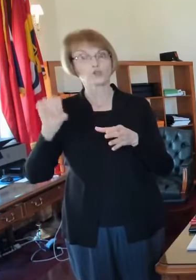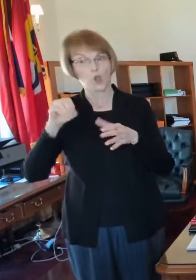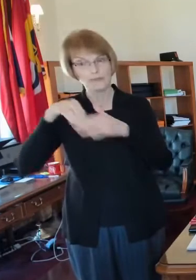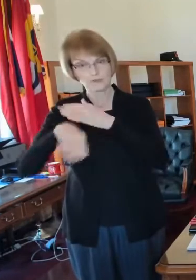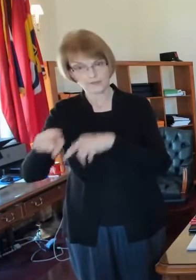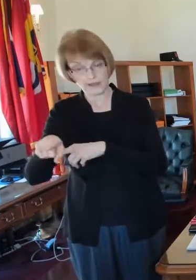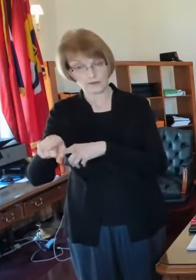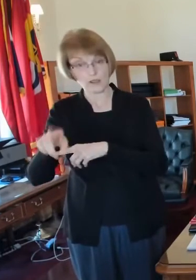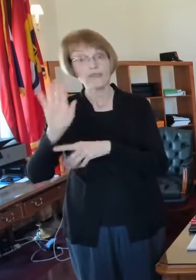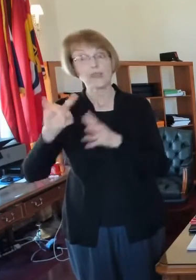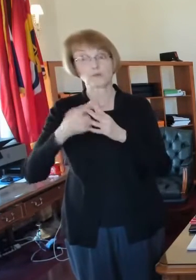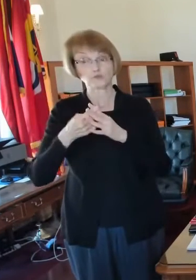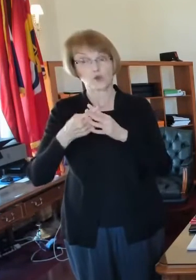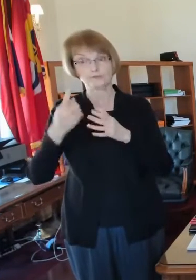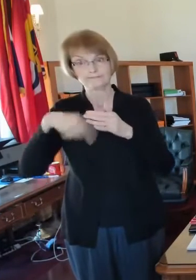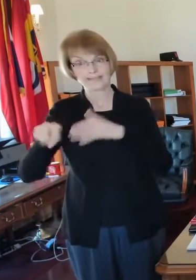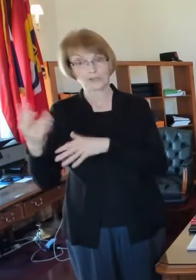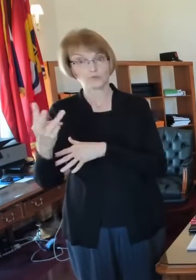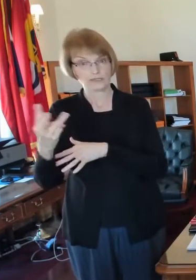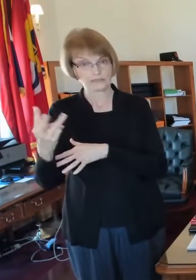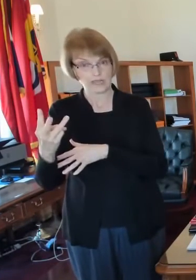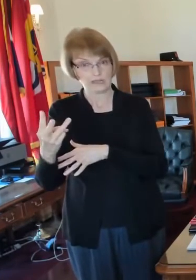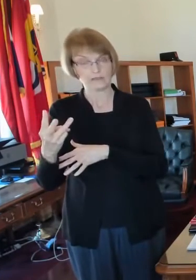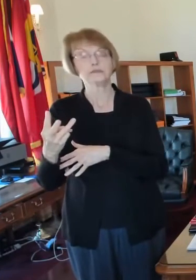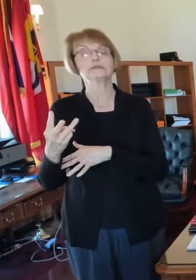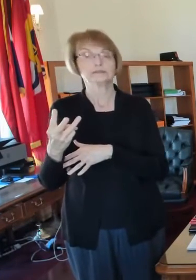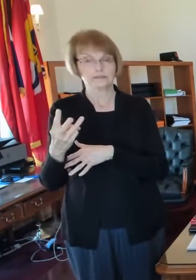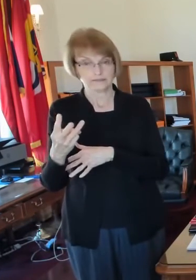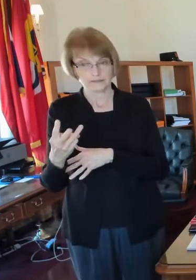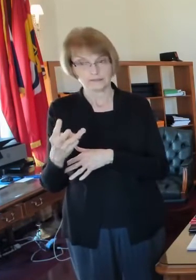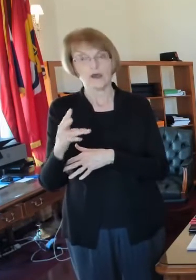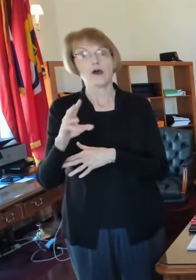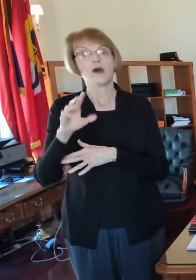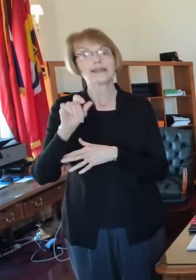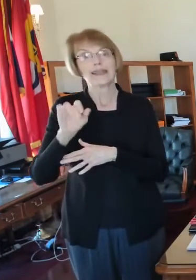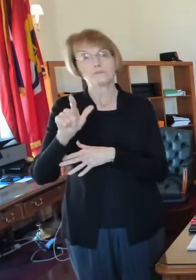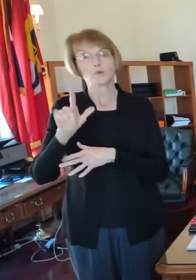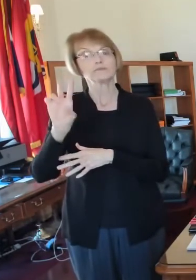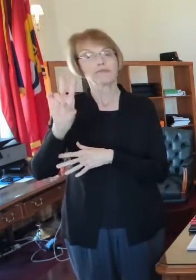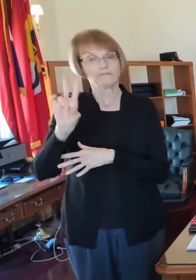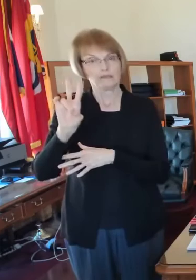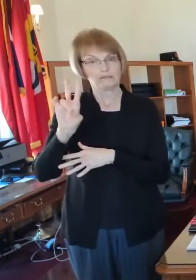in earnest next Wednesday, so a week from today on the 7th of April.